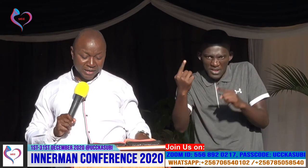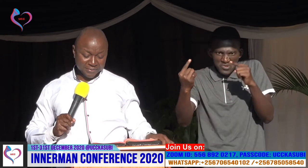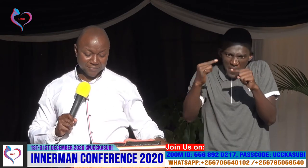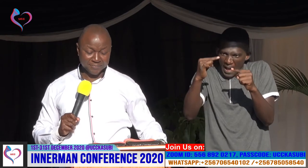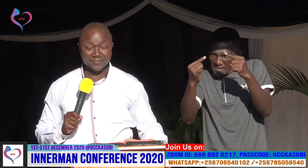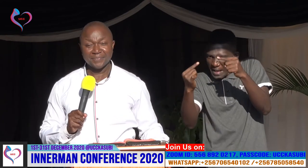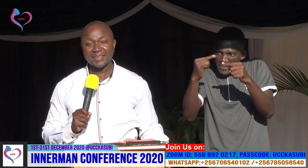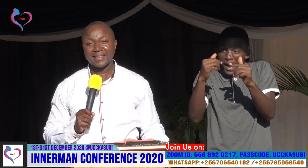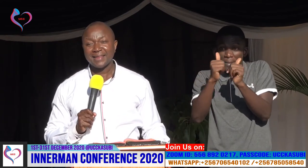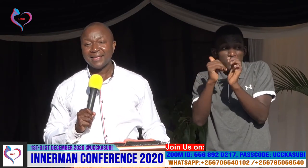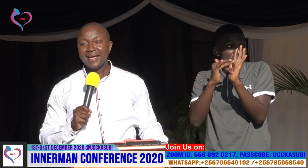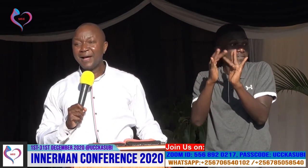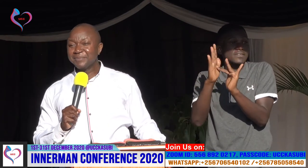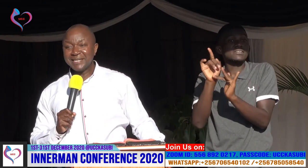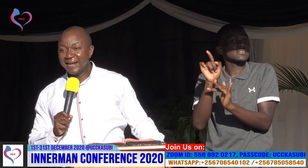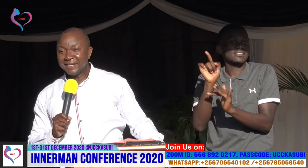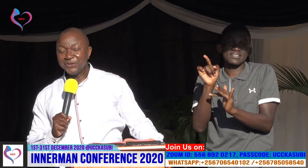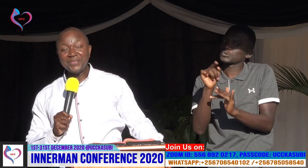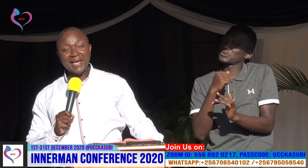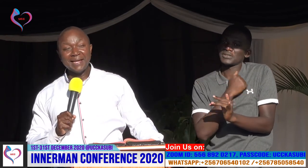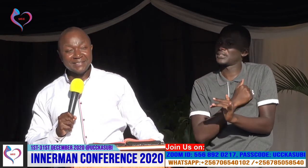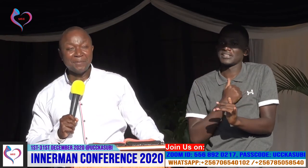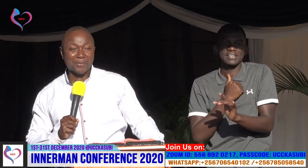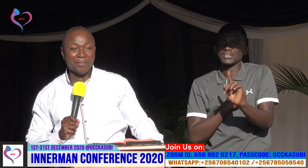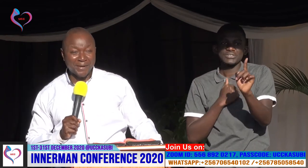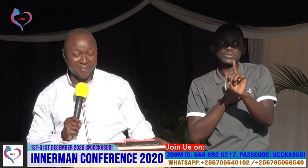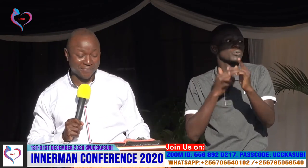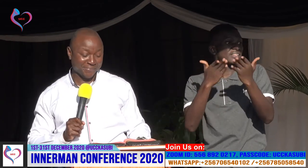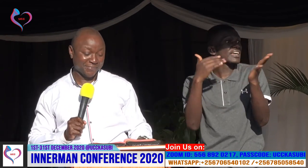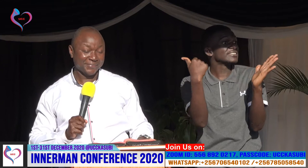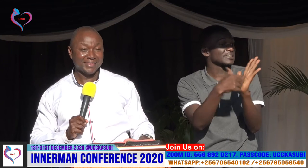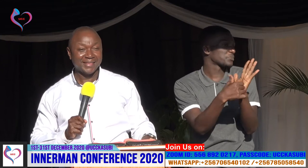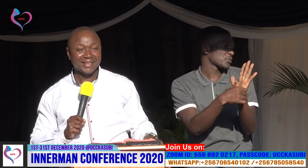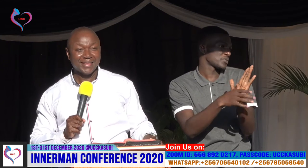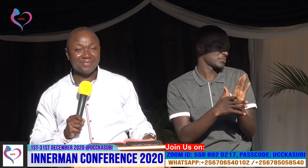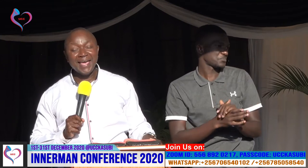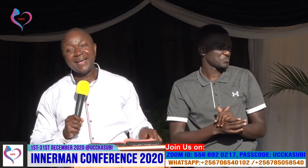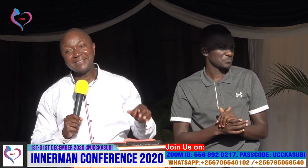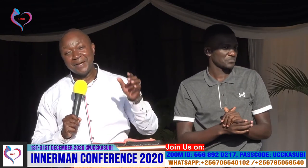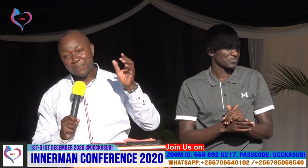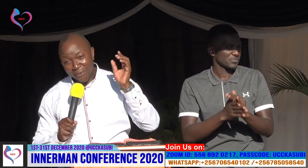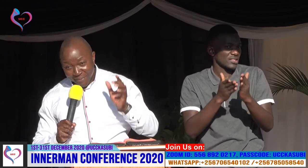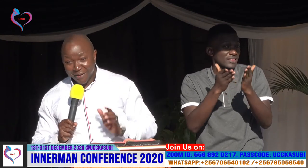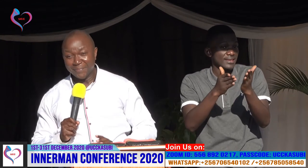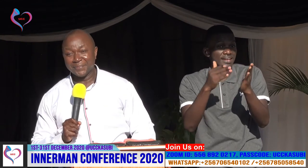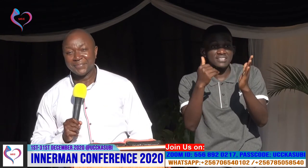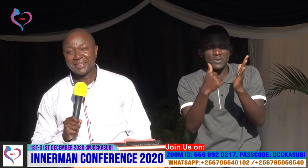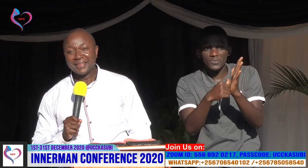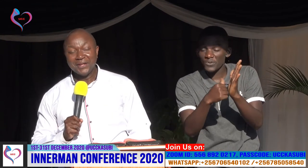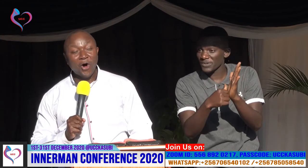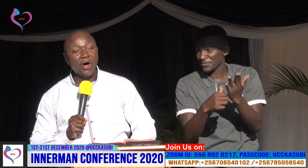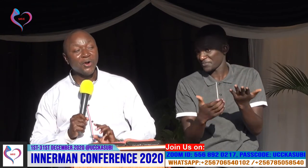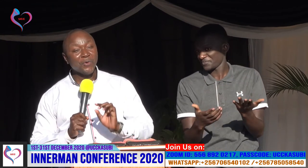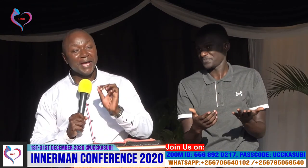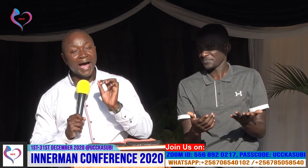that one. Ntogenda kutesa noyo. I'm telling you there is a problem. Kukamba waliwe chizibwa. There is a problem. Waliwe